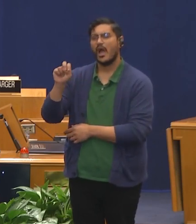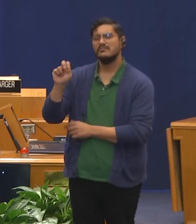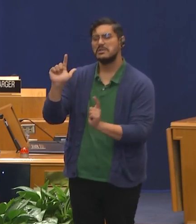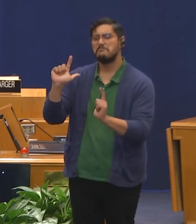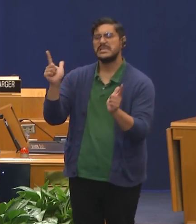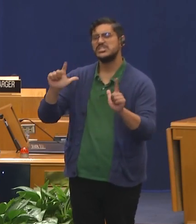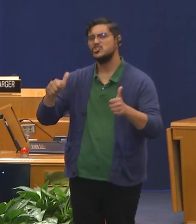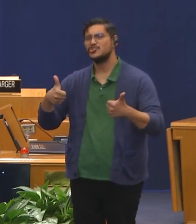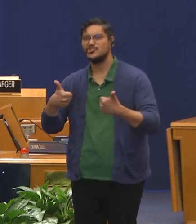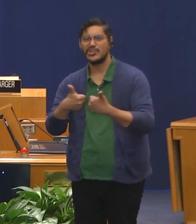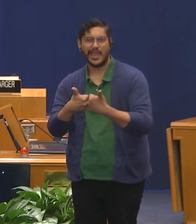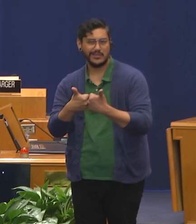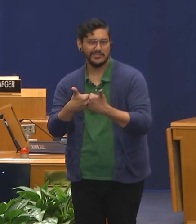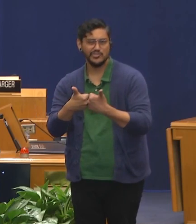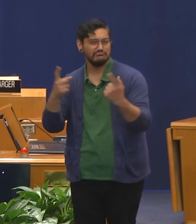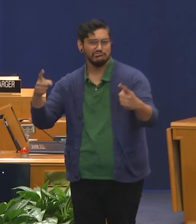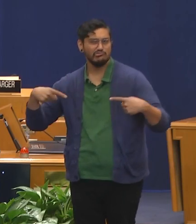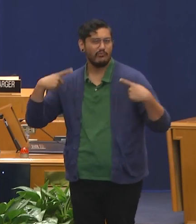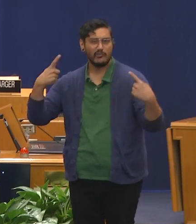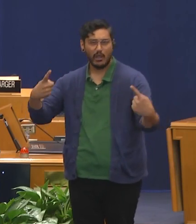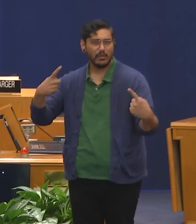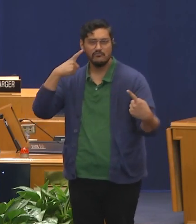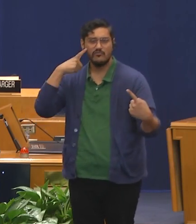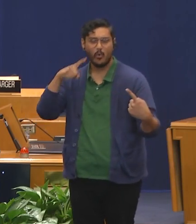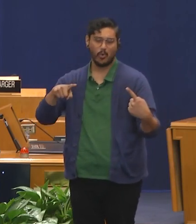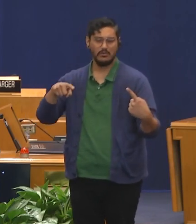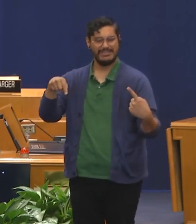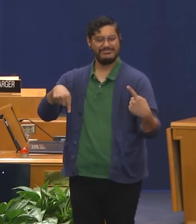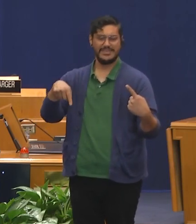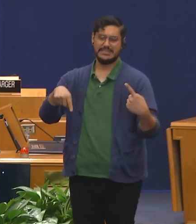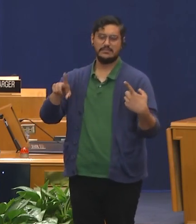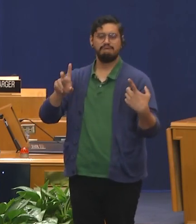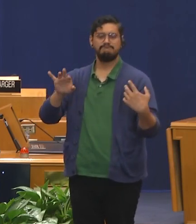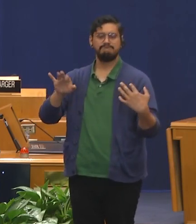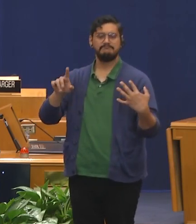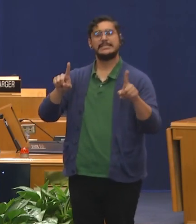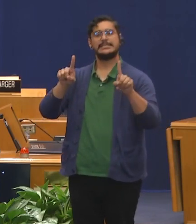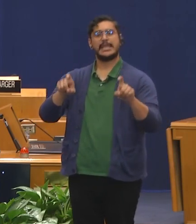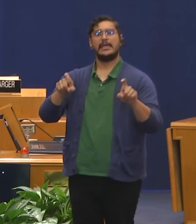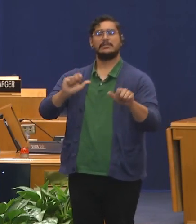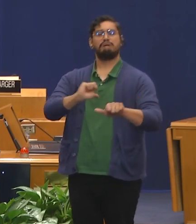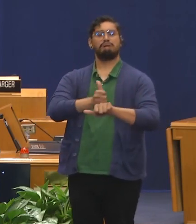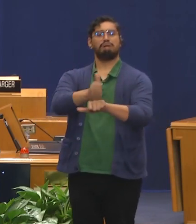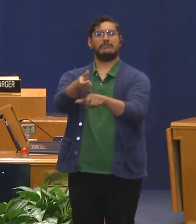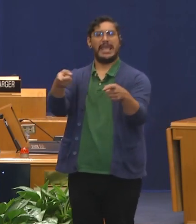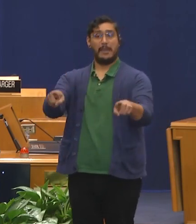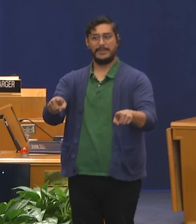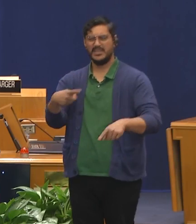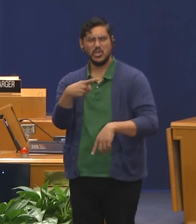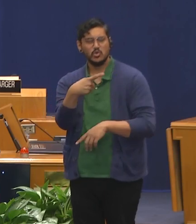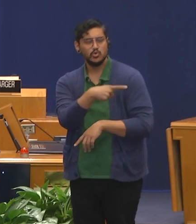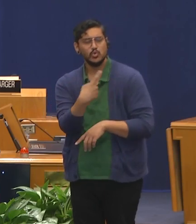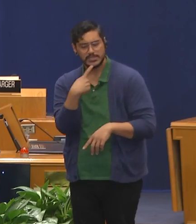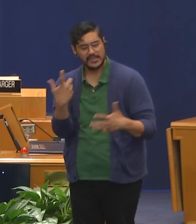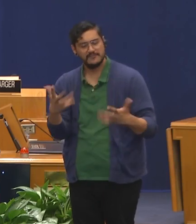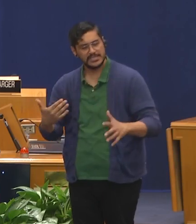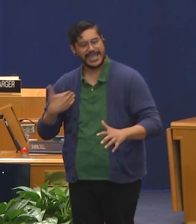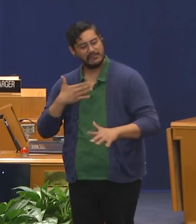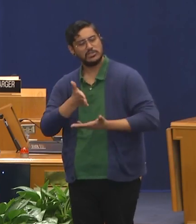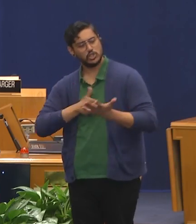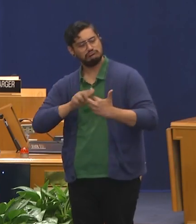biggest challenge has been in making this test network happen. You mentioned the bumpy roads.